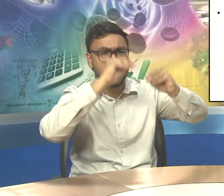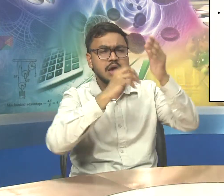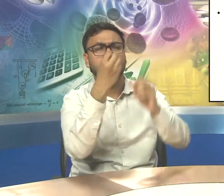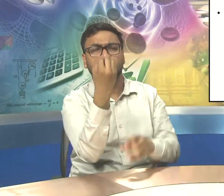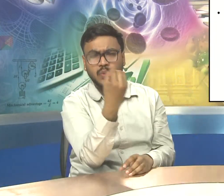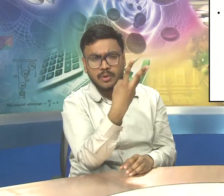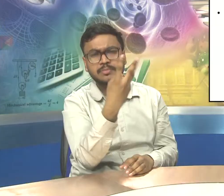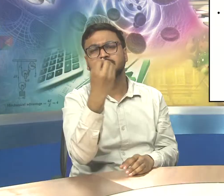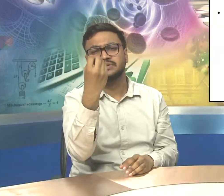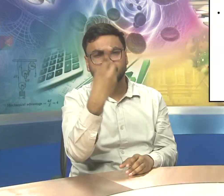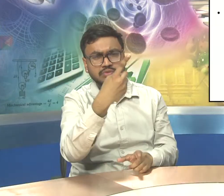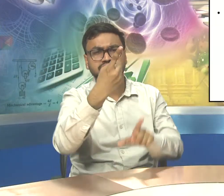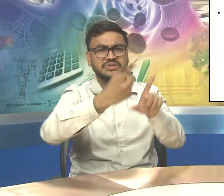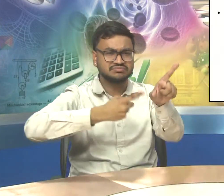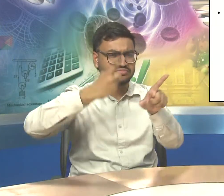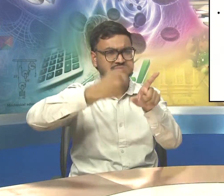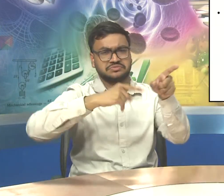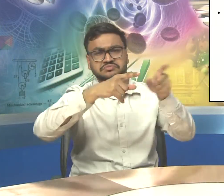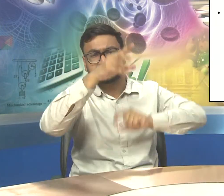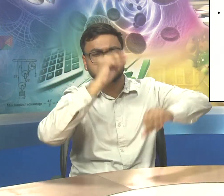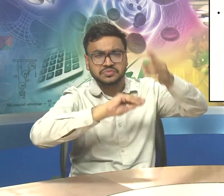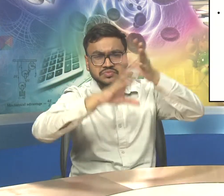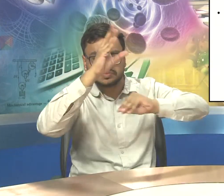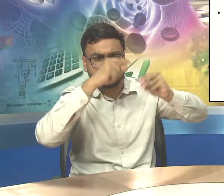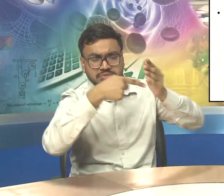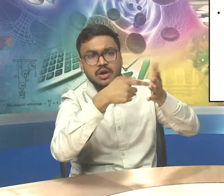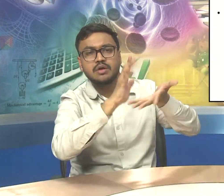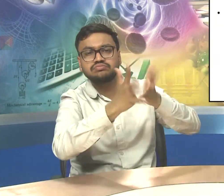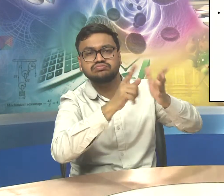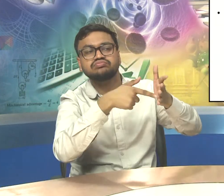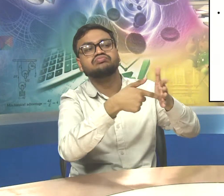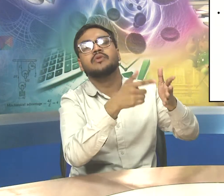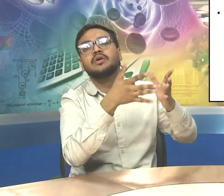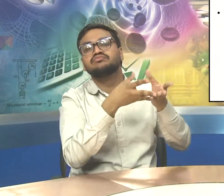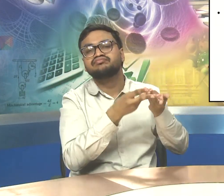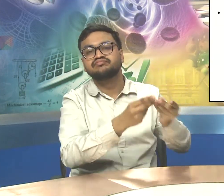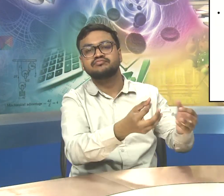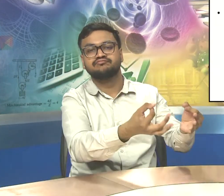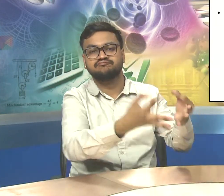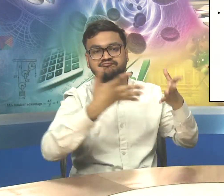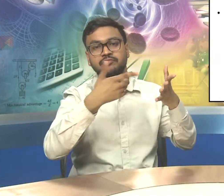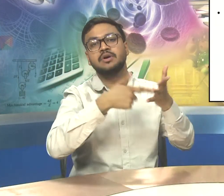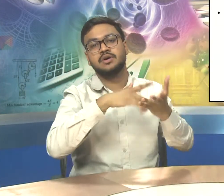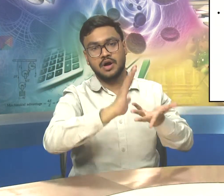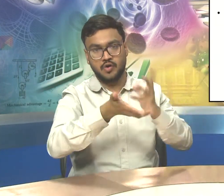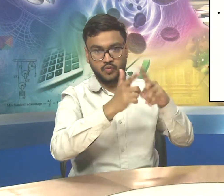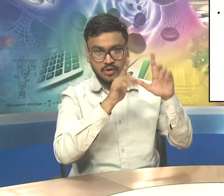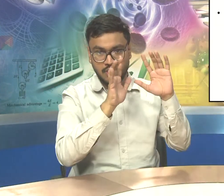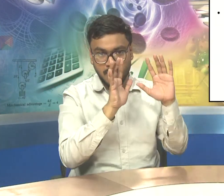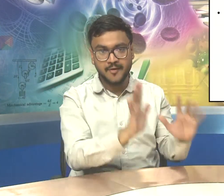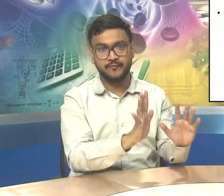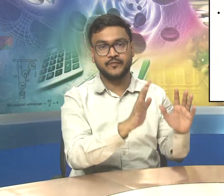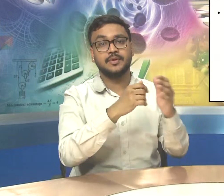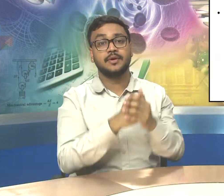But they have to learn the other sign language separately to understand their